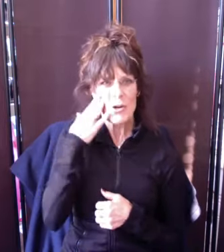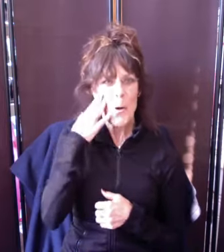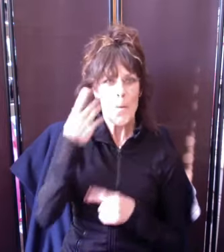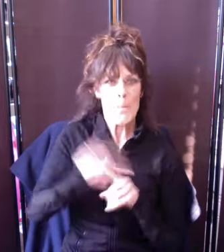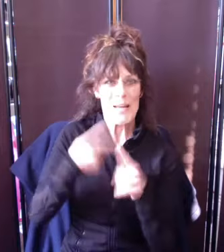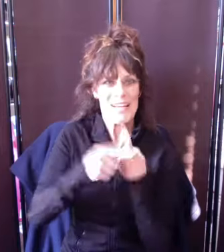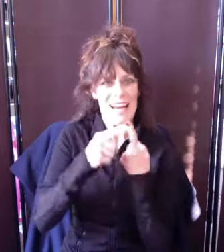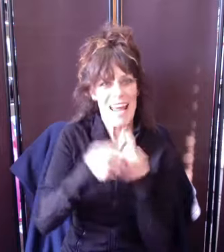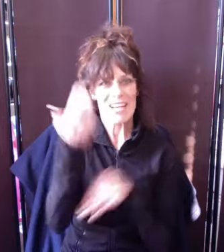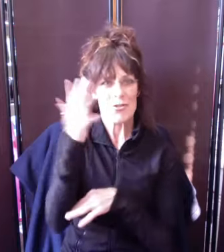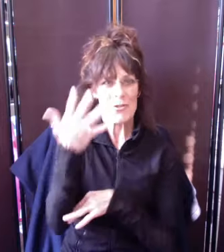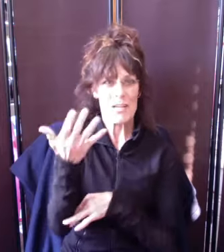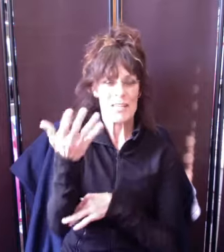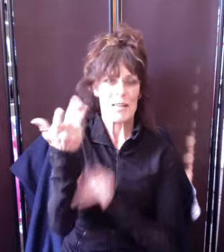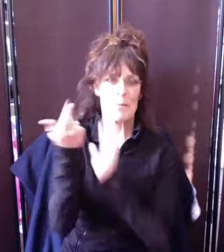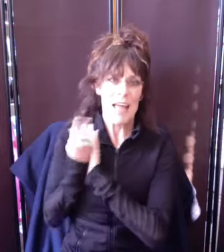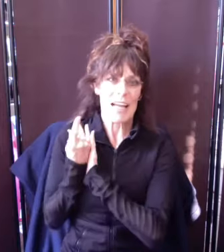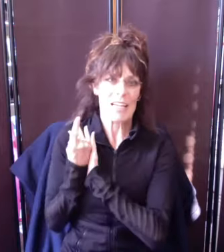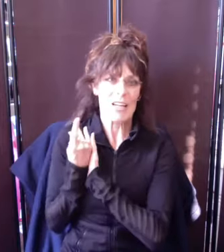in the front yard, and I could walk to the beach, which was about a block away.